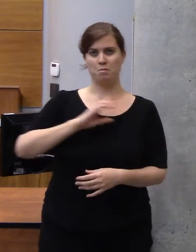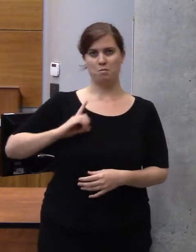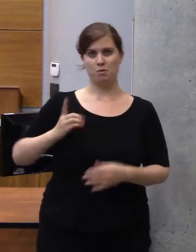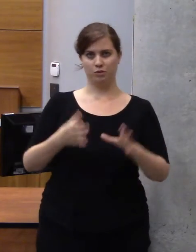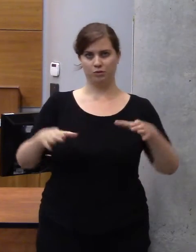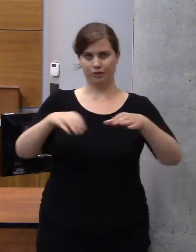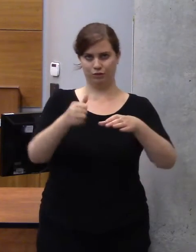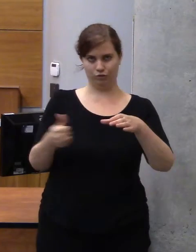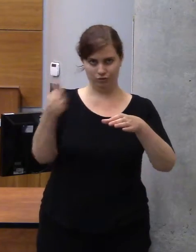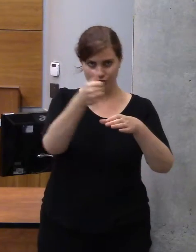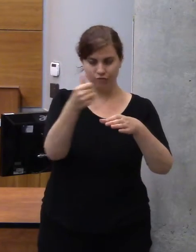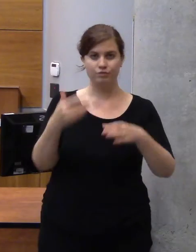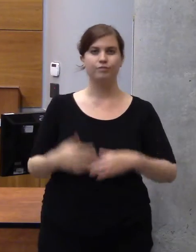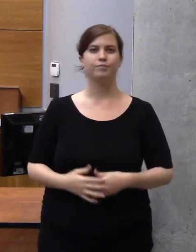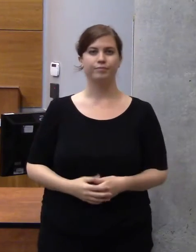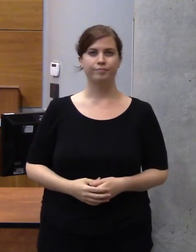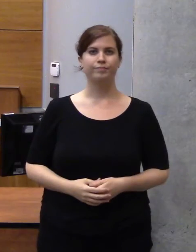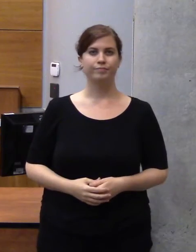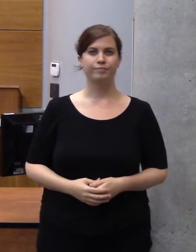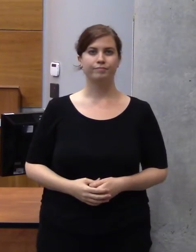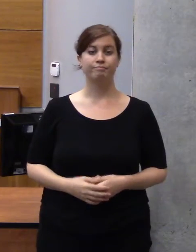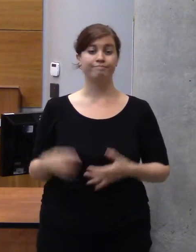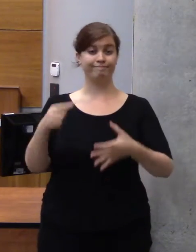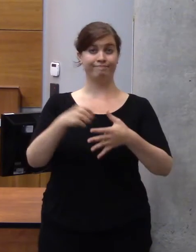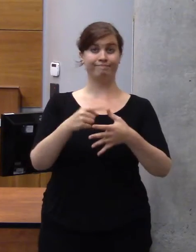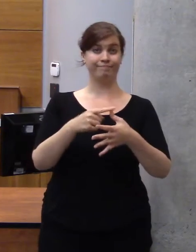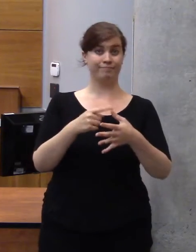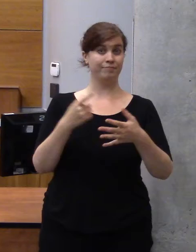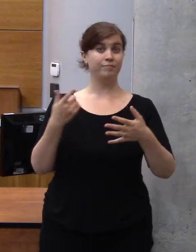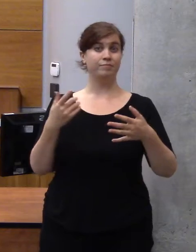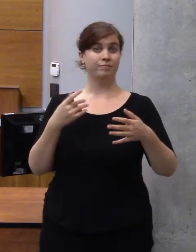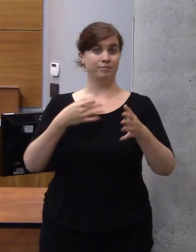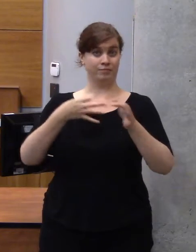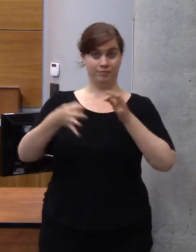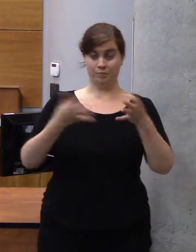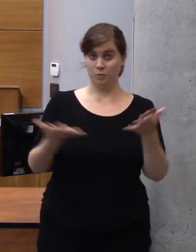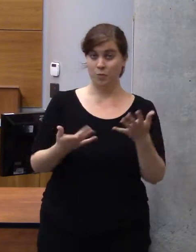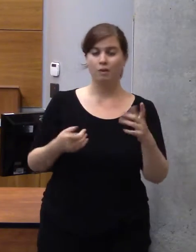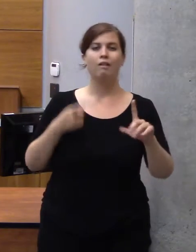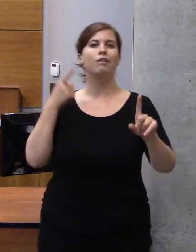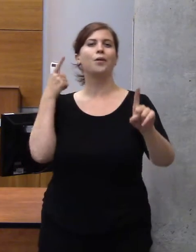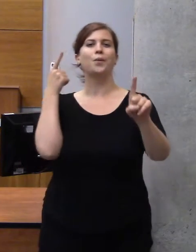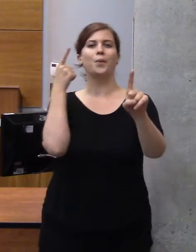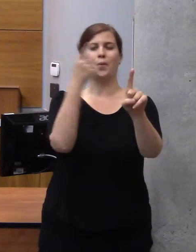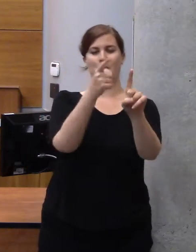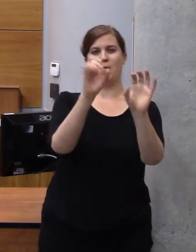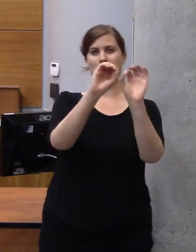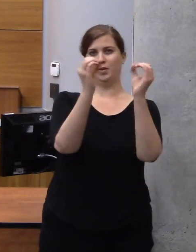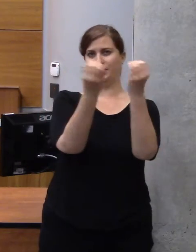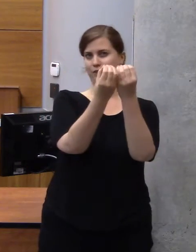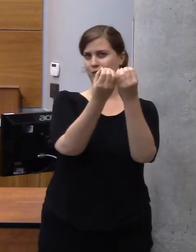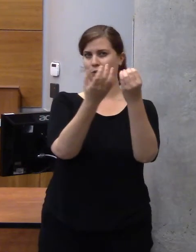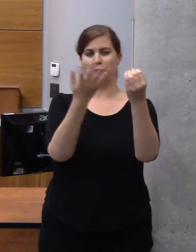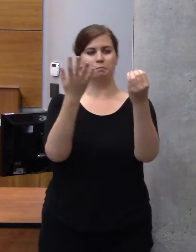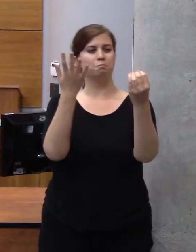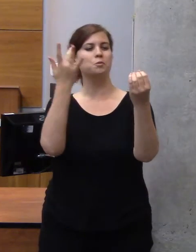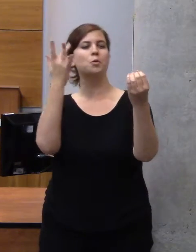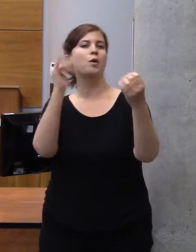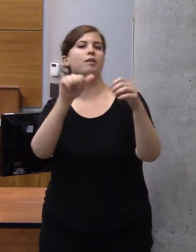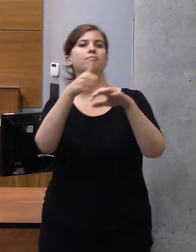to tell you all about is the mandate of the organization. This is basically the why of the organization. What's the purpose? What's the point of